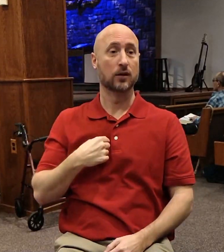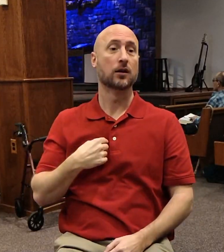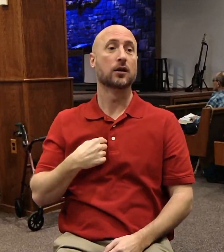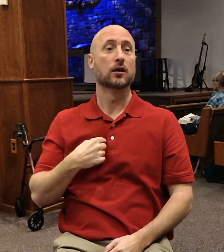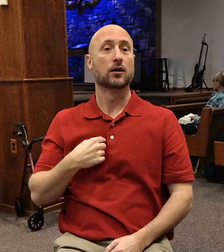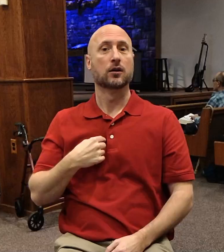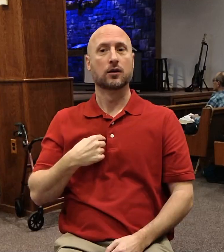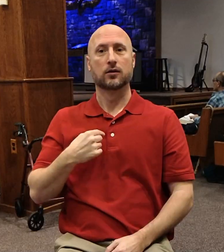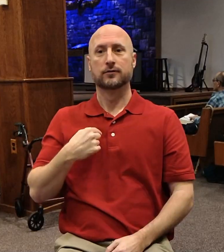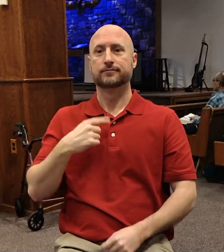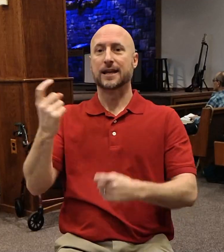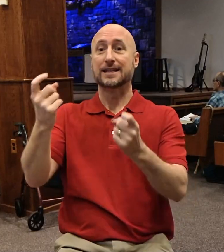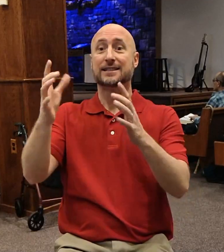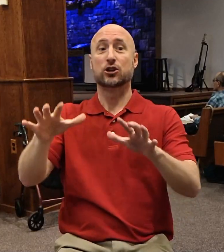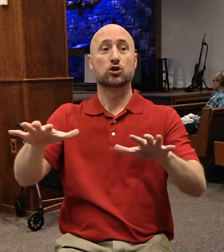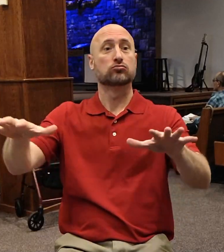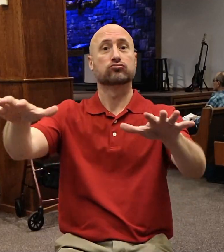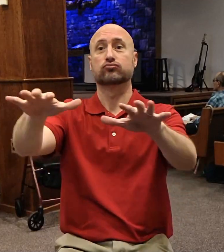sinners. I'm going to be beaten.